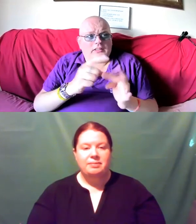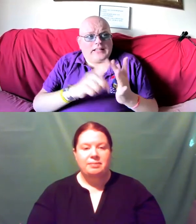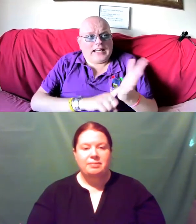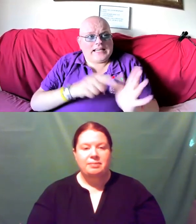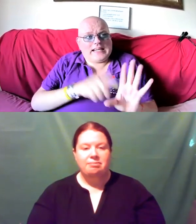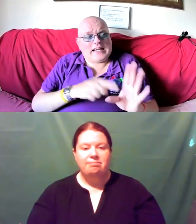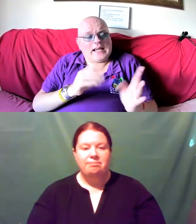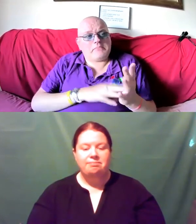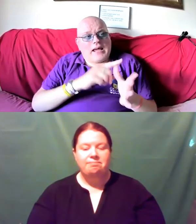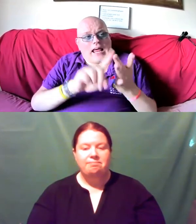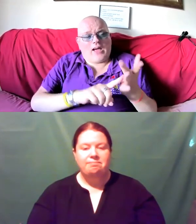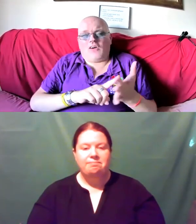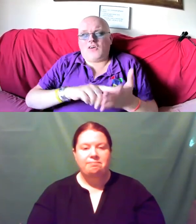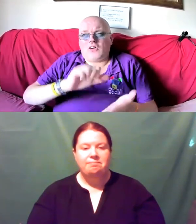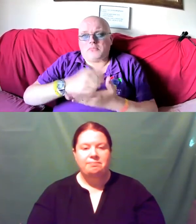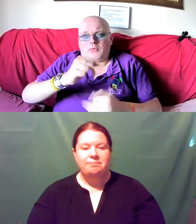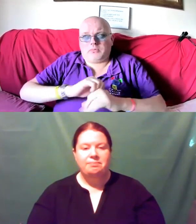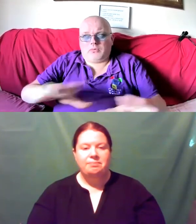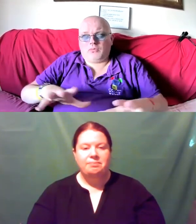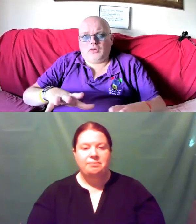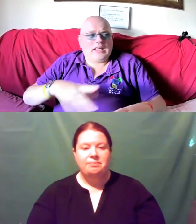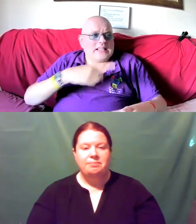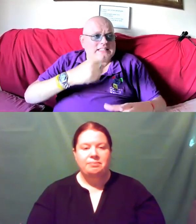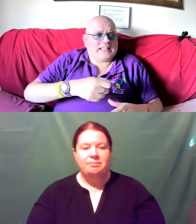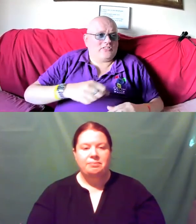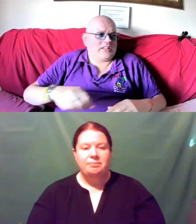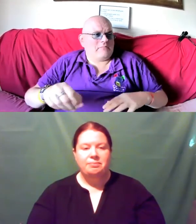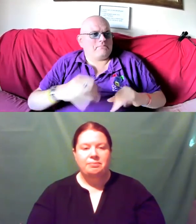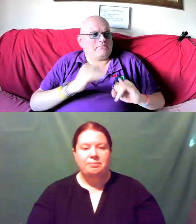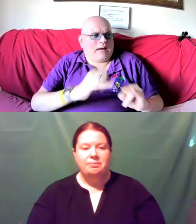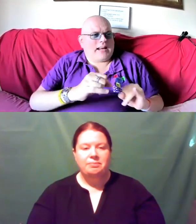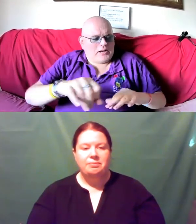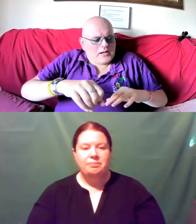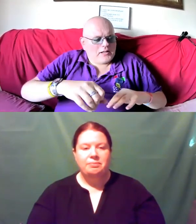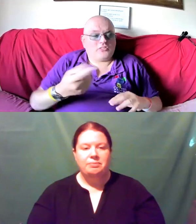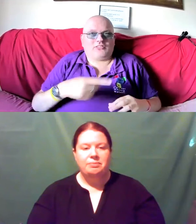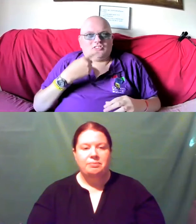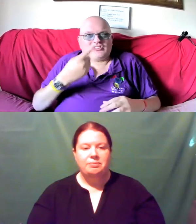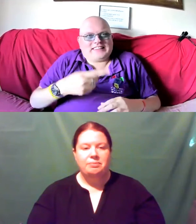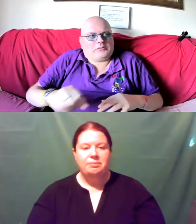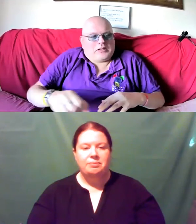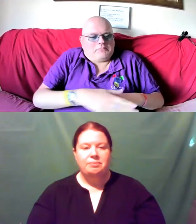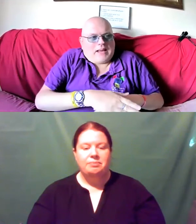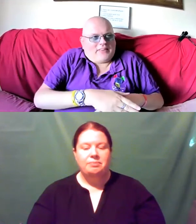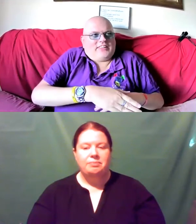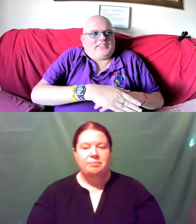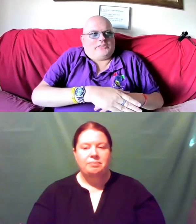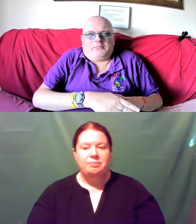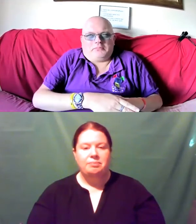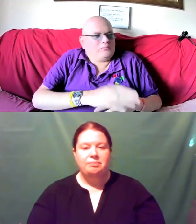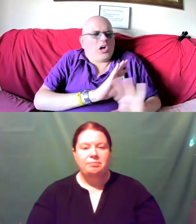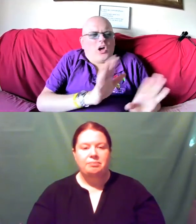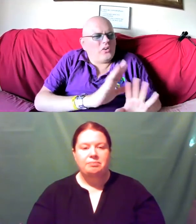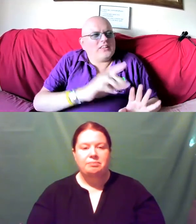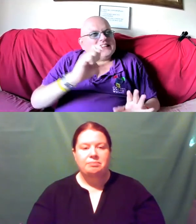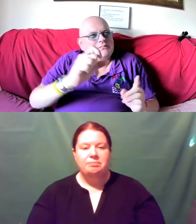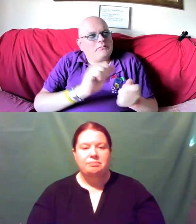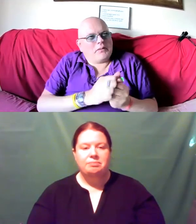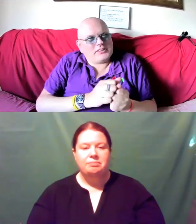job. They said it was a marriage when it clearly wasn't, because marriage for same-sex couples wasn't legal then. So they were really poor